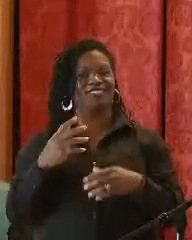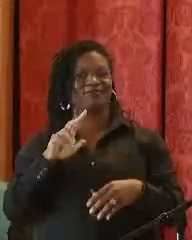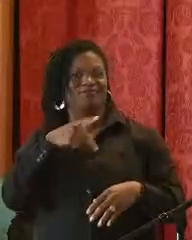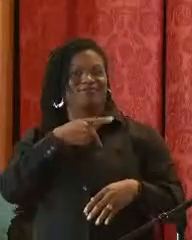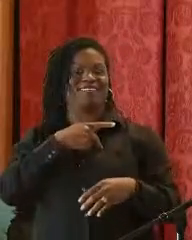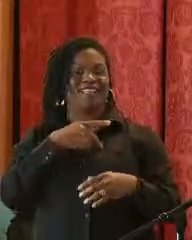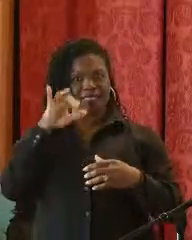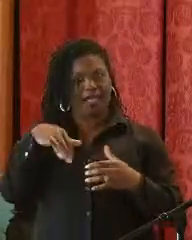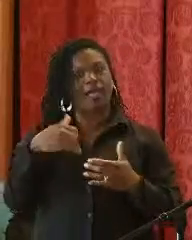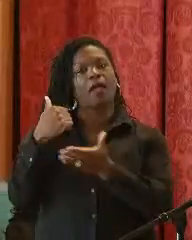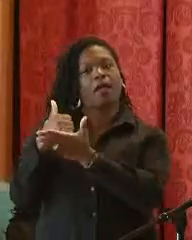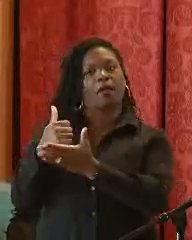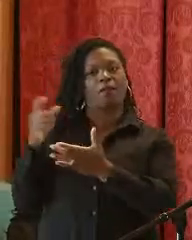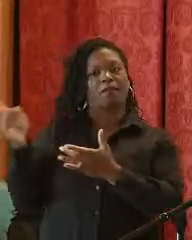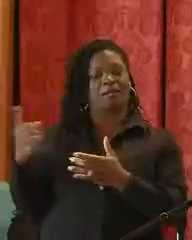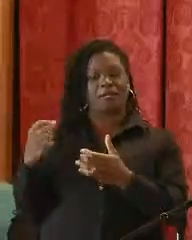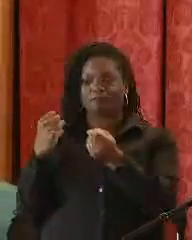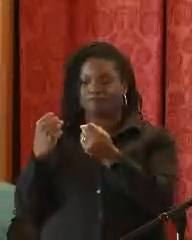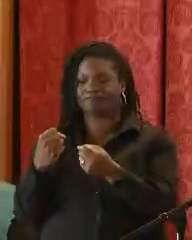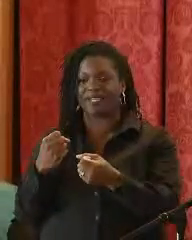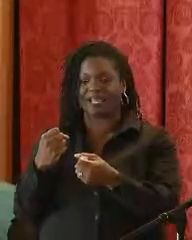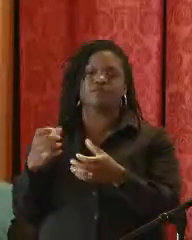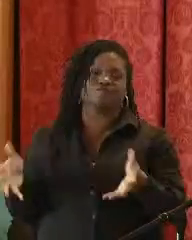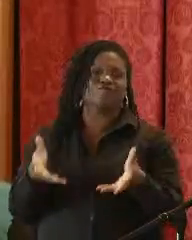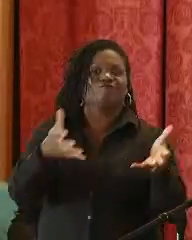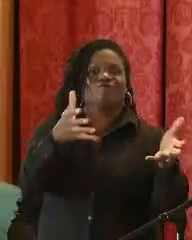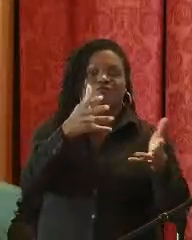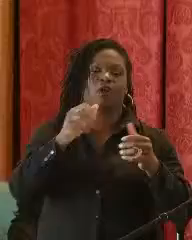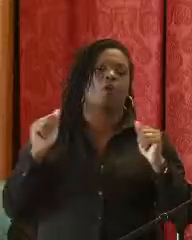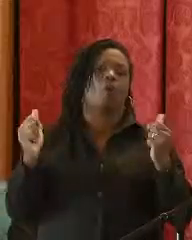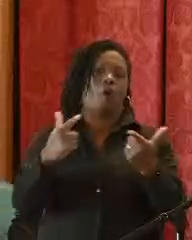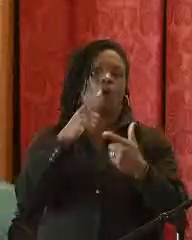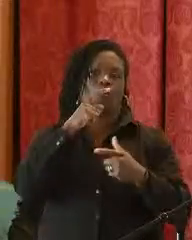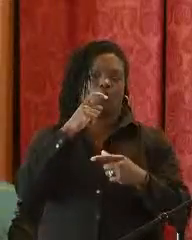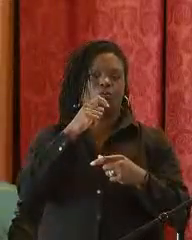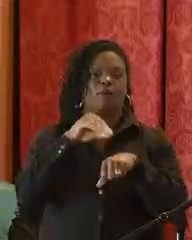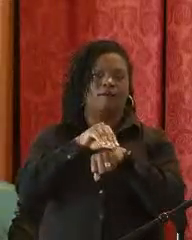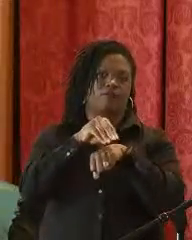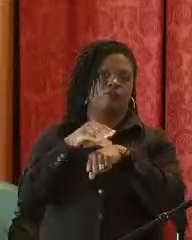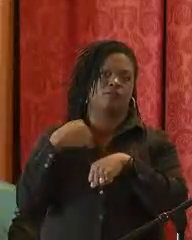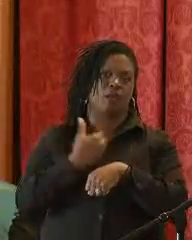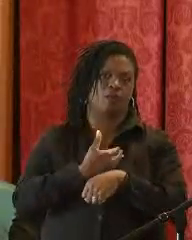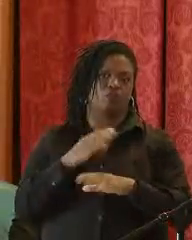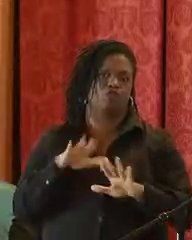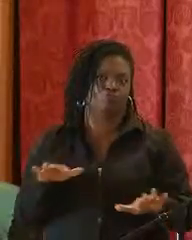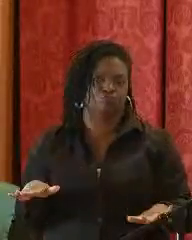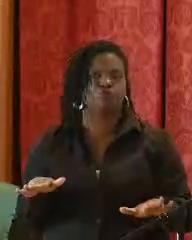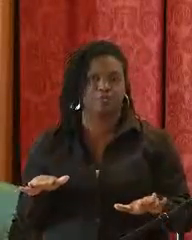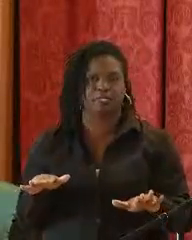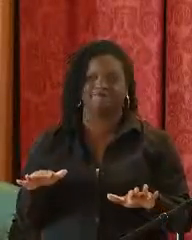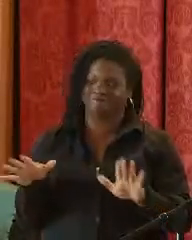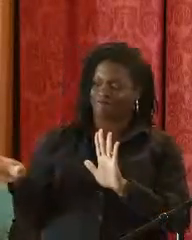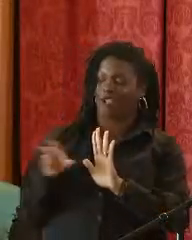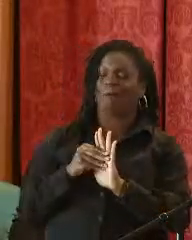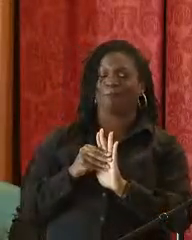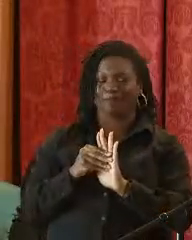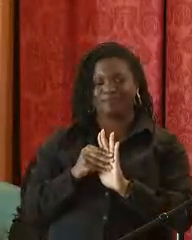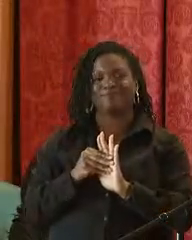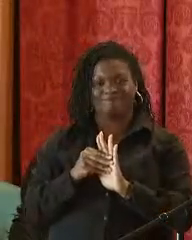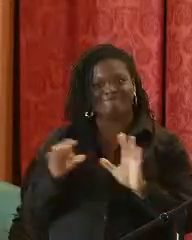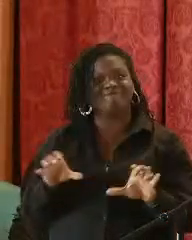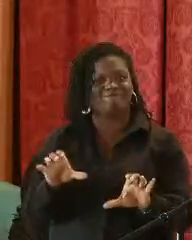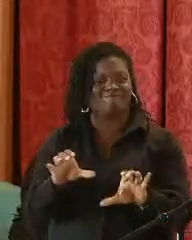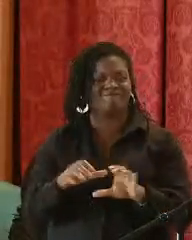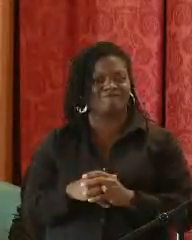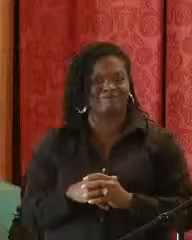the ultimate benefit of every student, I most admire his personal integrity and strength of character.